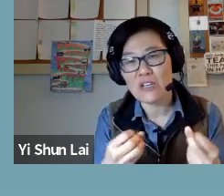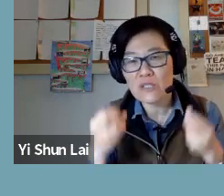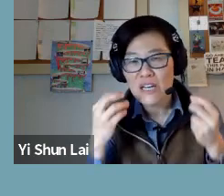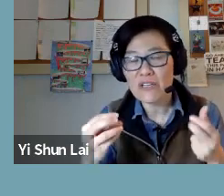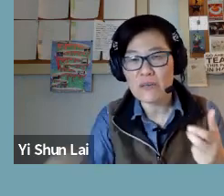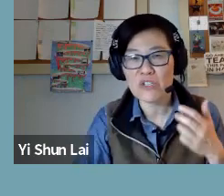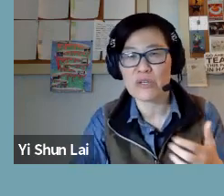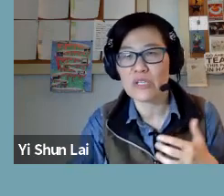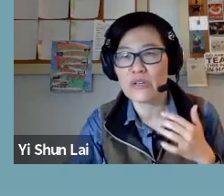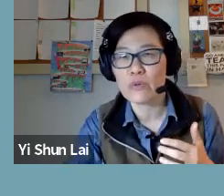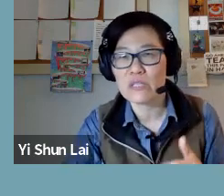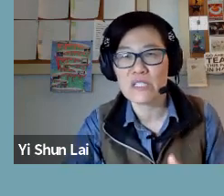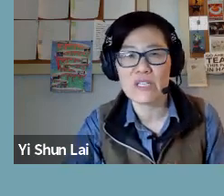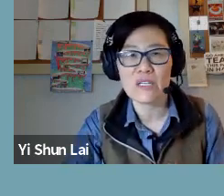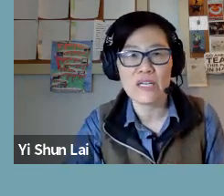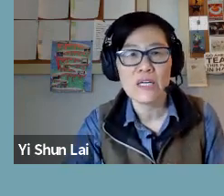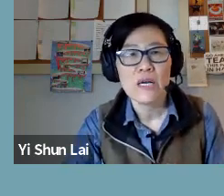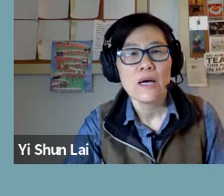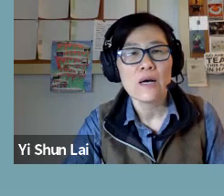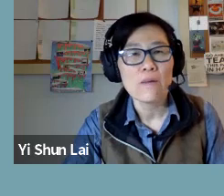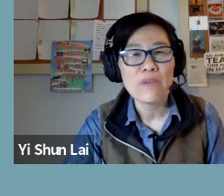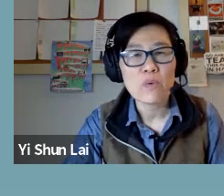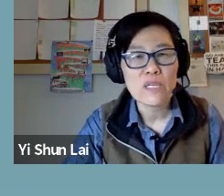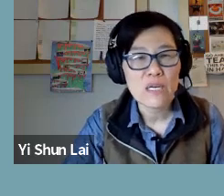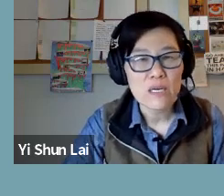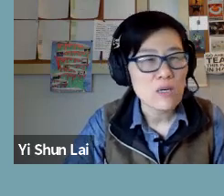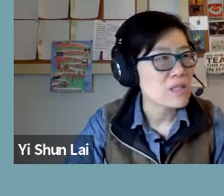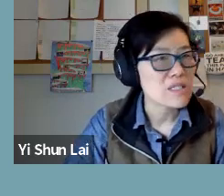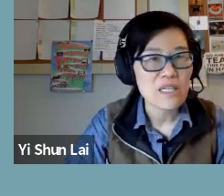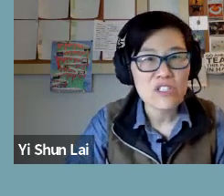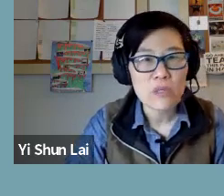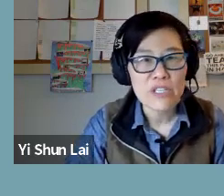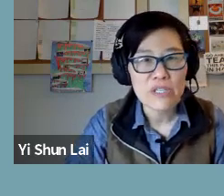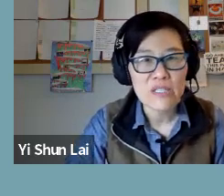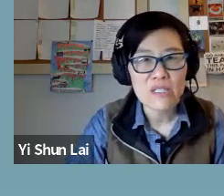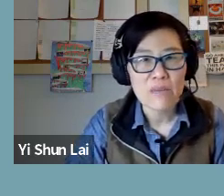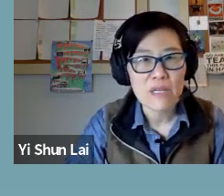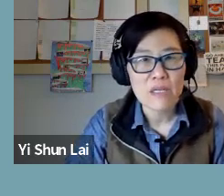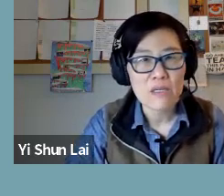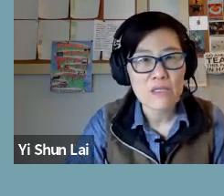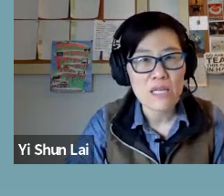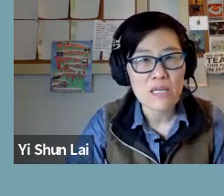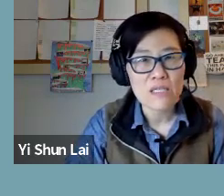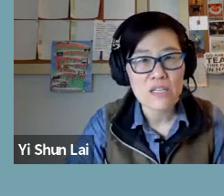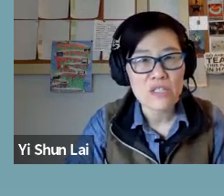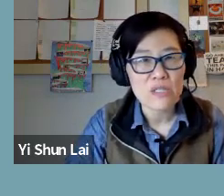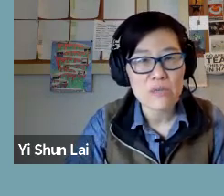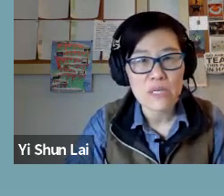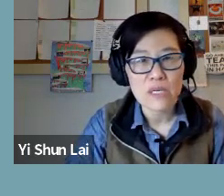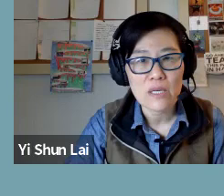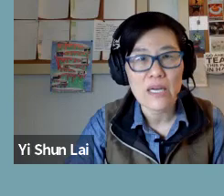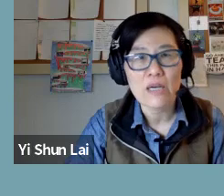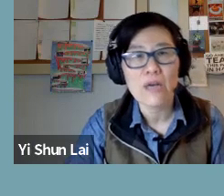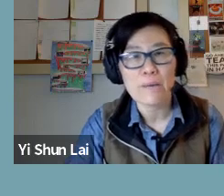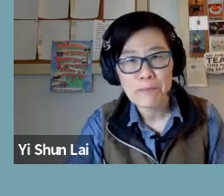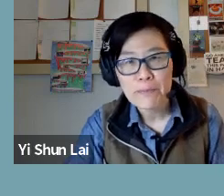Okay, so definitely be sure to look for what's specific. All right, and we're gonna hold on a second. I just want to make sure I didn't skip anything here because that last section seemed